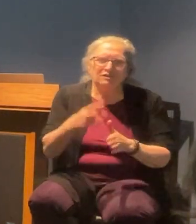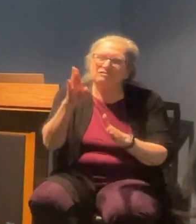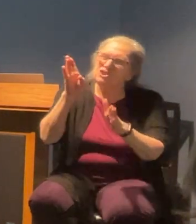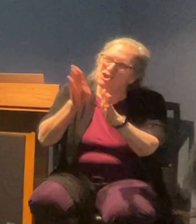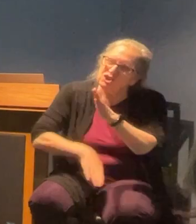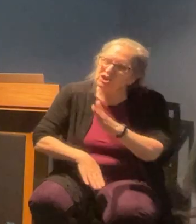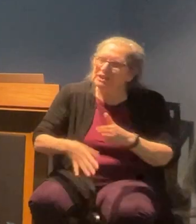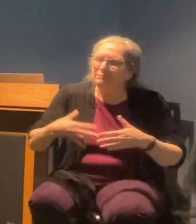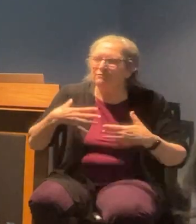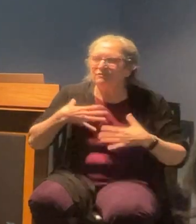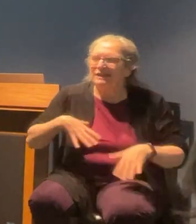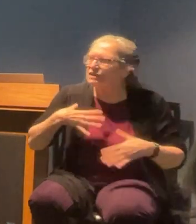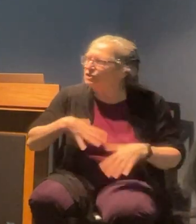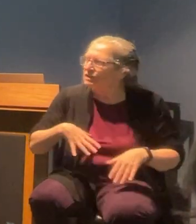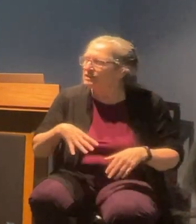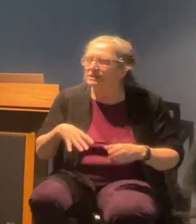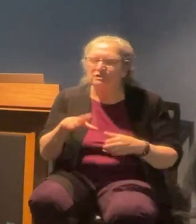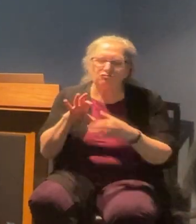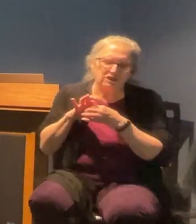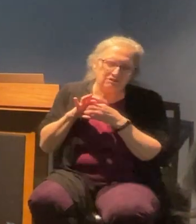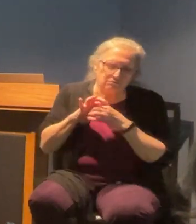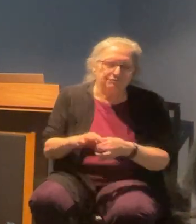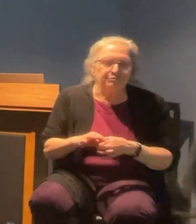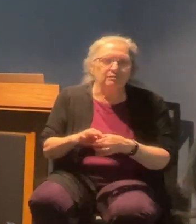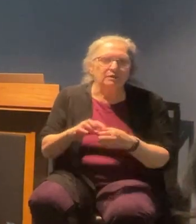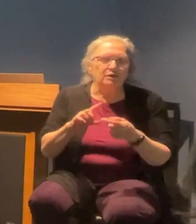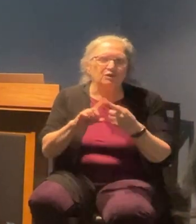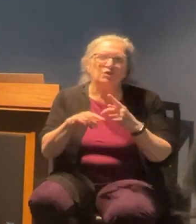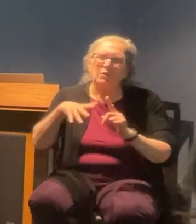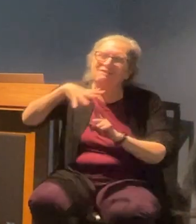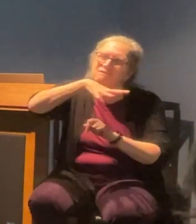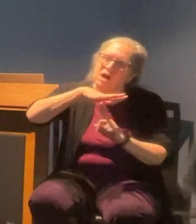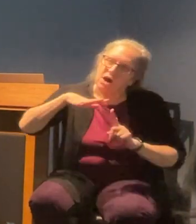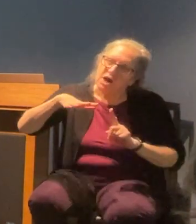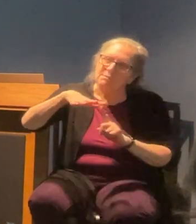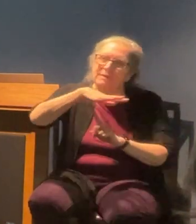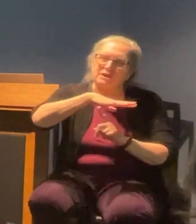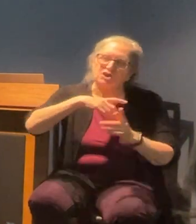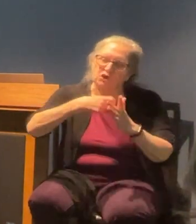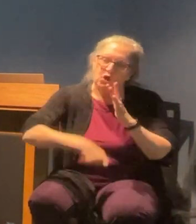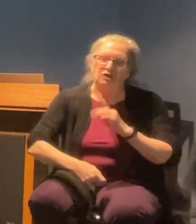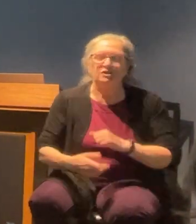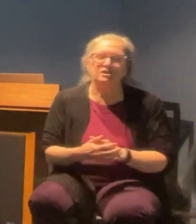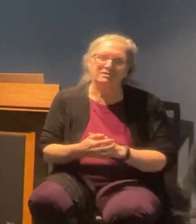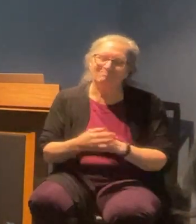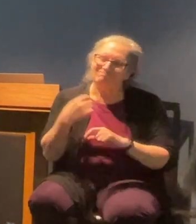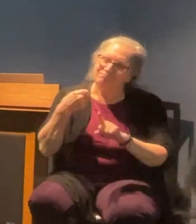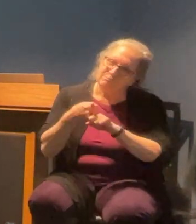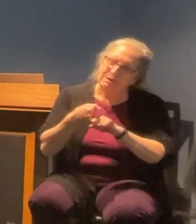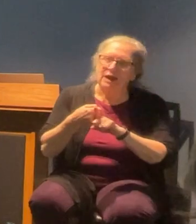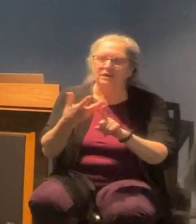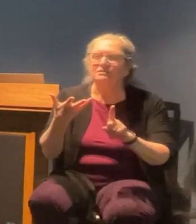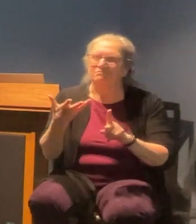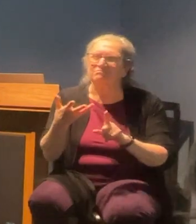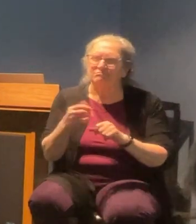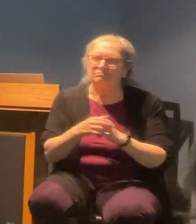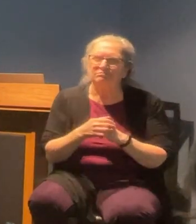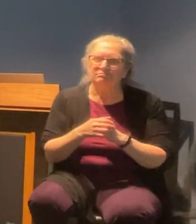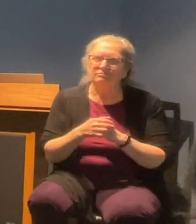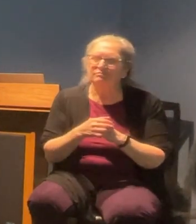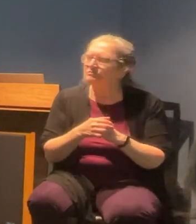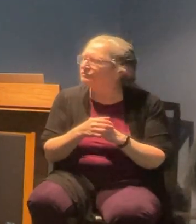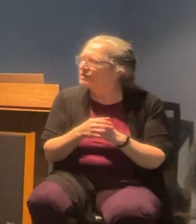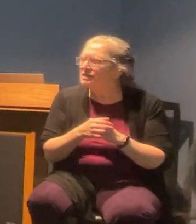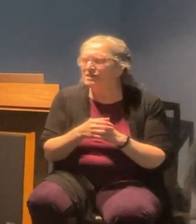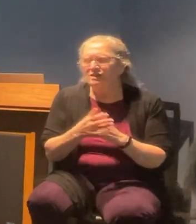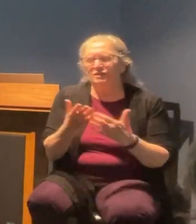also very tightly linked to an environmental cost or impact. So